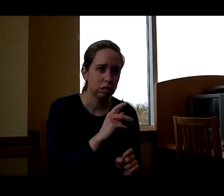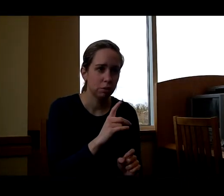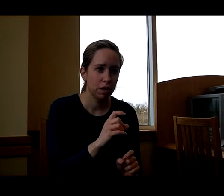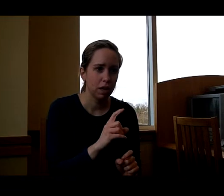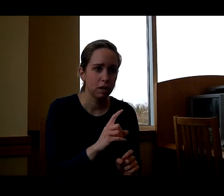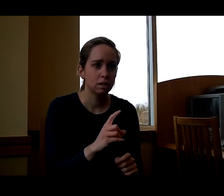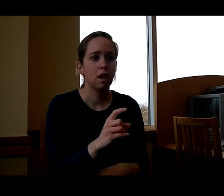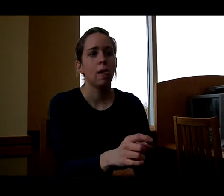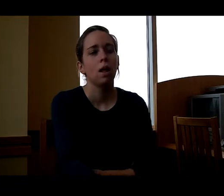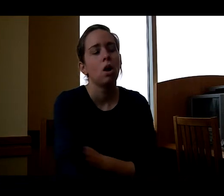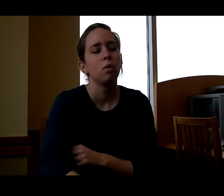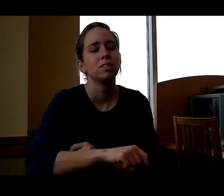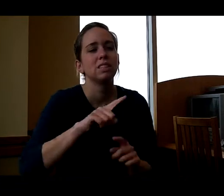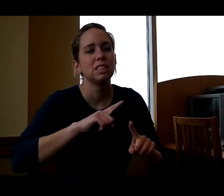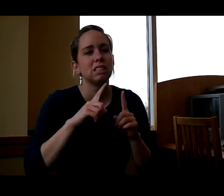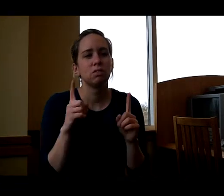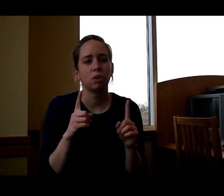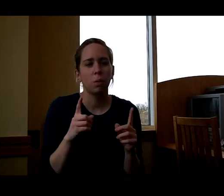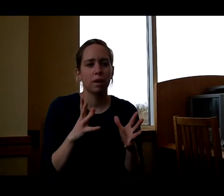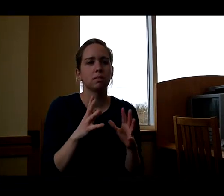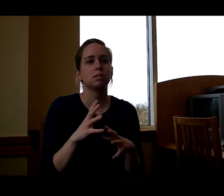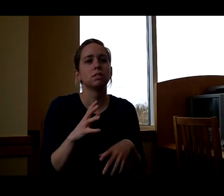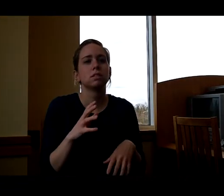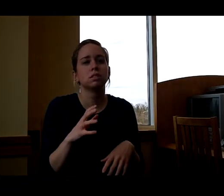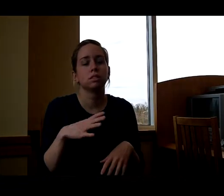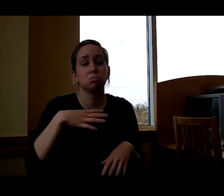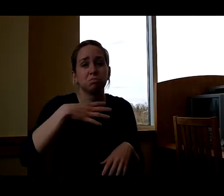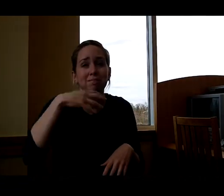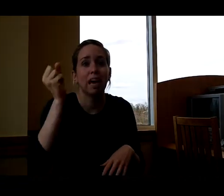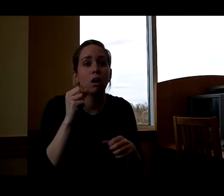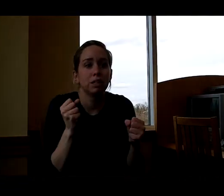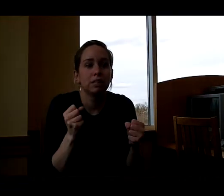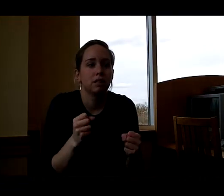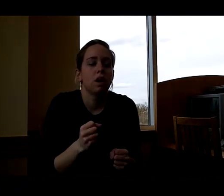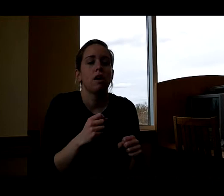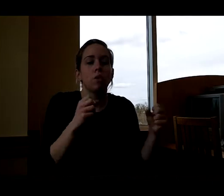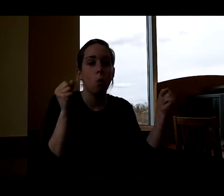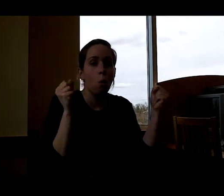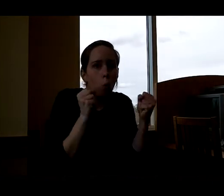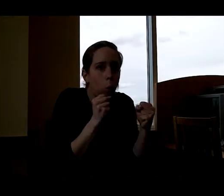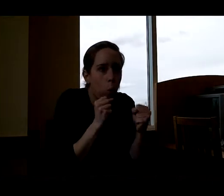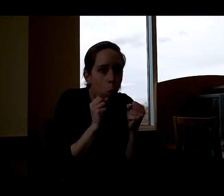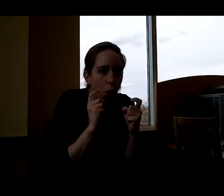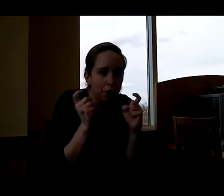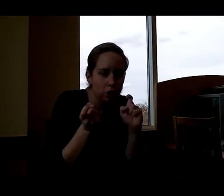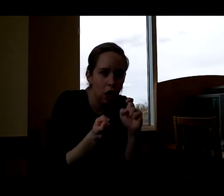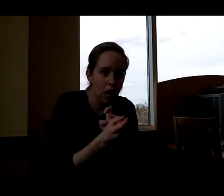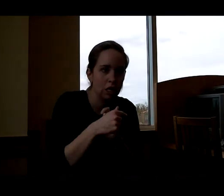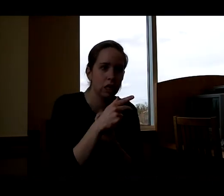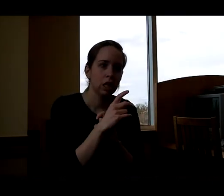to say take the heat out of it? Cool it. If you cool water vapor, it turns into liquid. If you cool liquid, it turns into